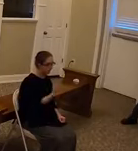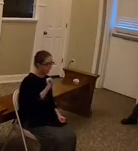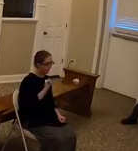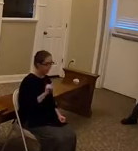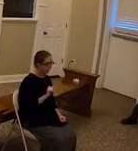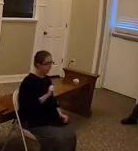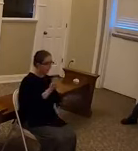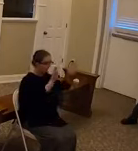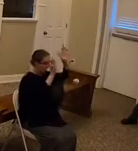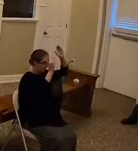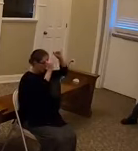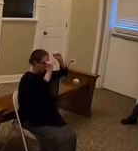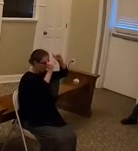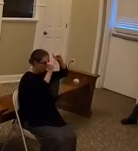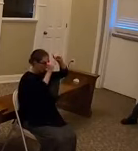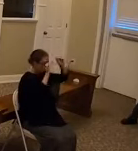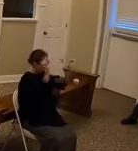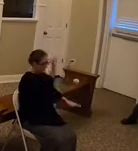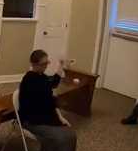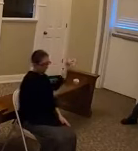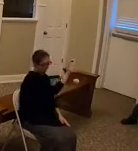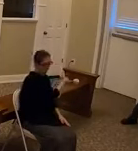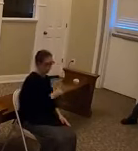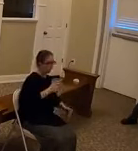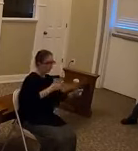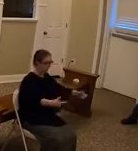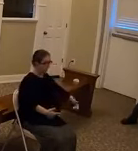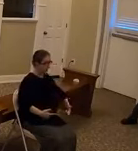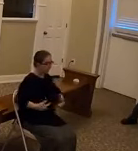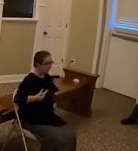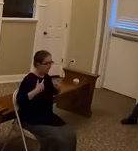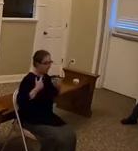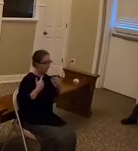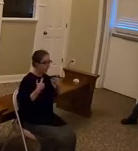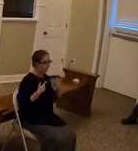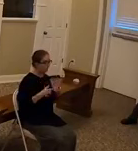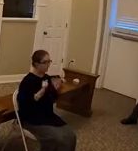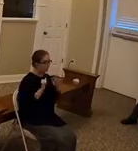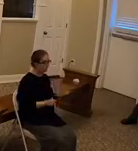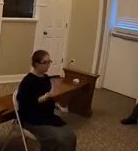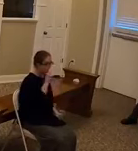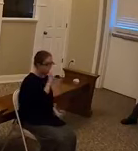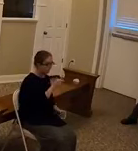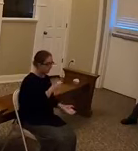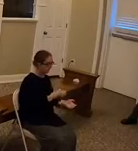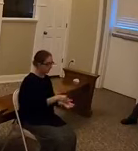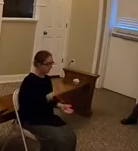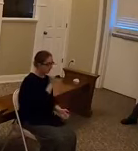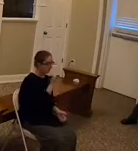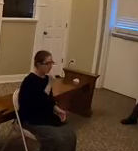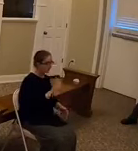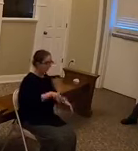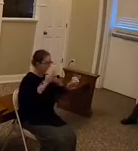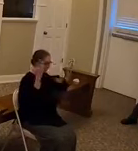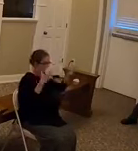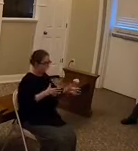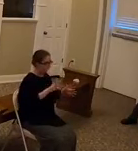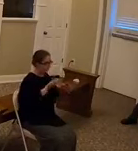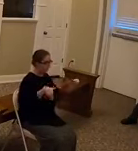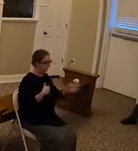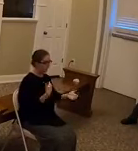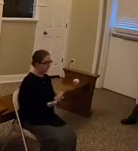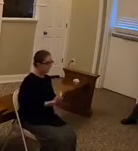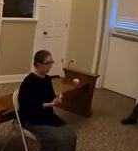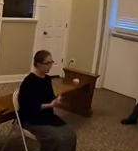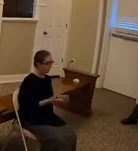according to the hope of eternal life." Hallelujah. Can I tell you, this is not the end of it all.